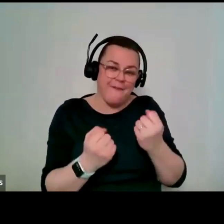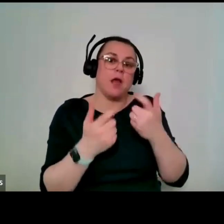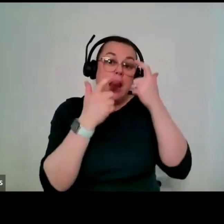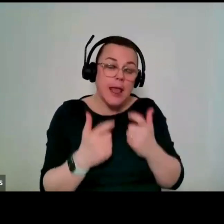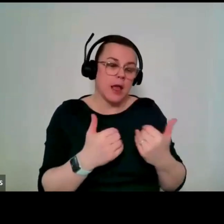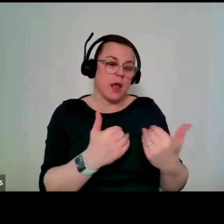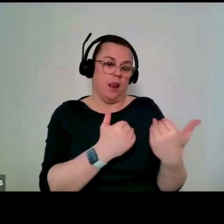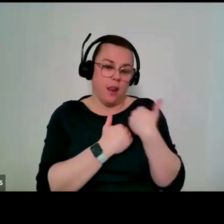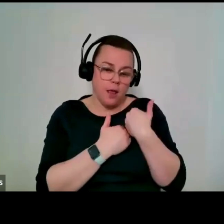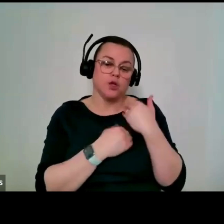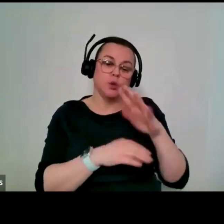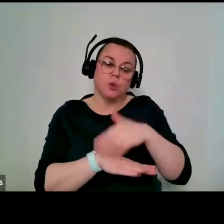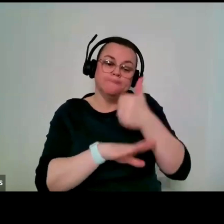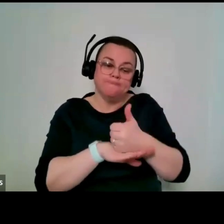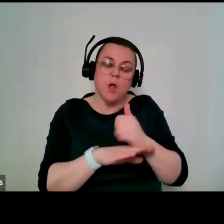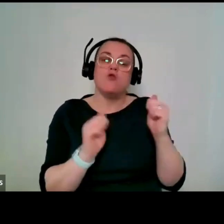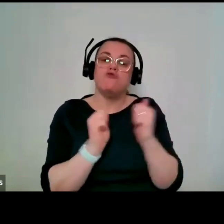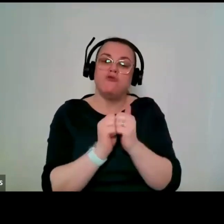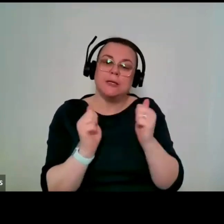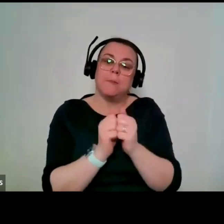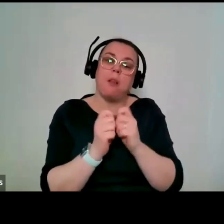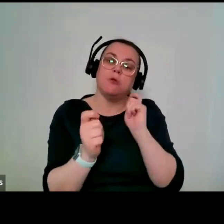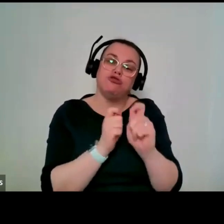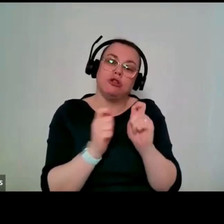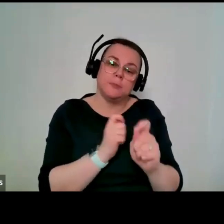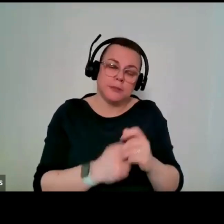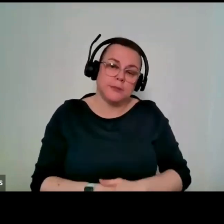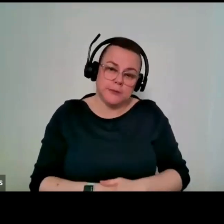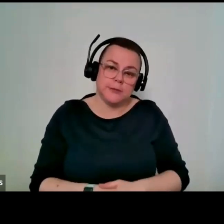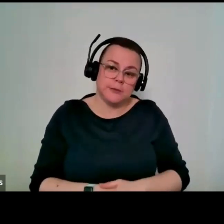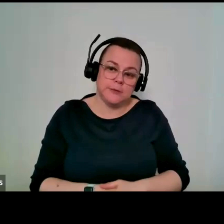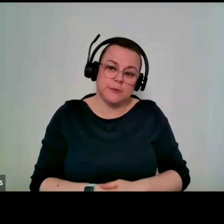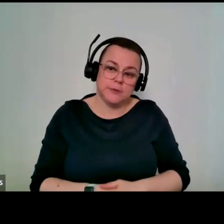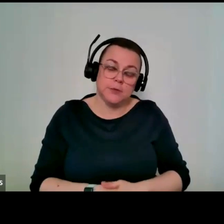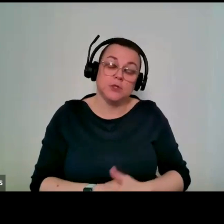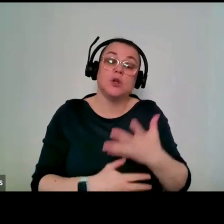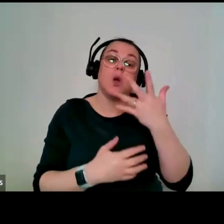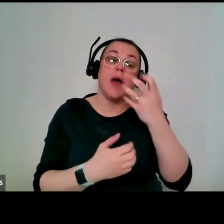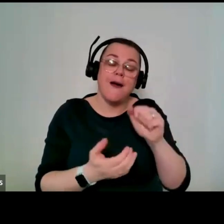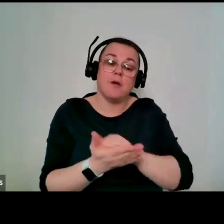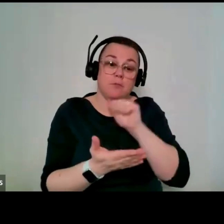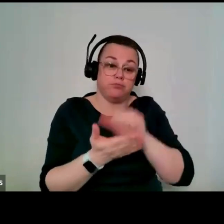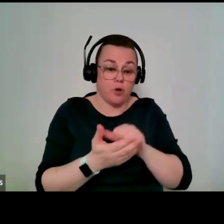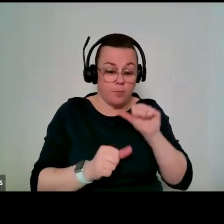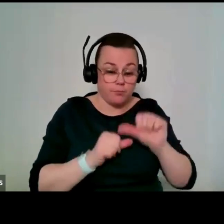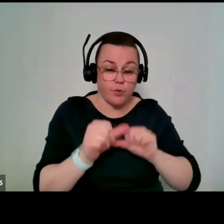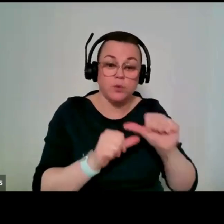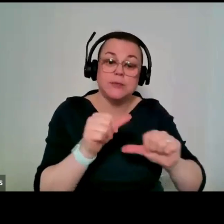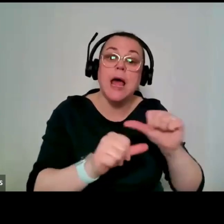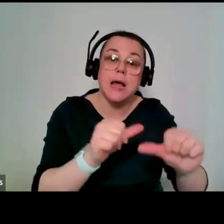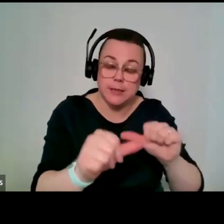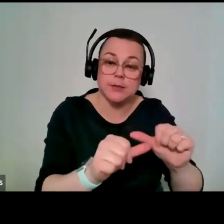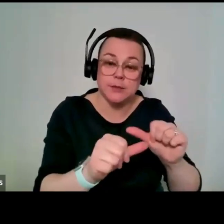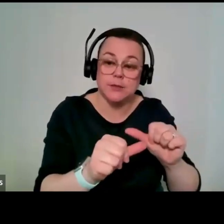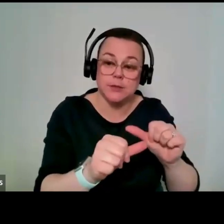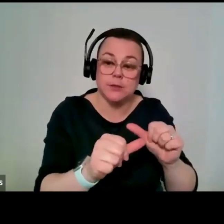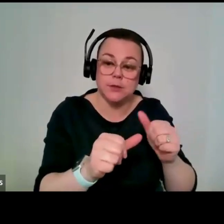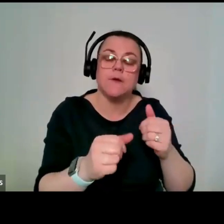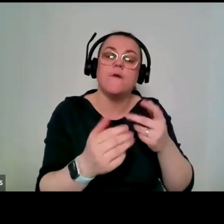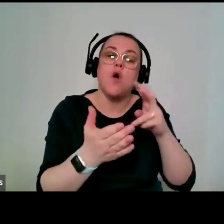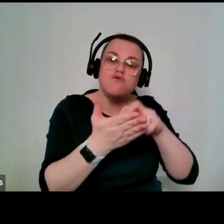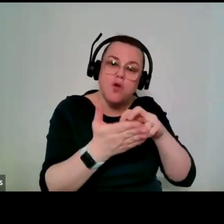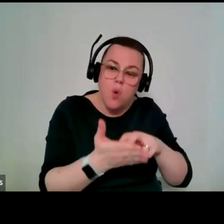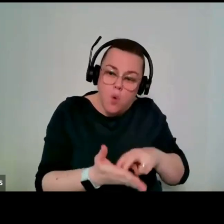with readable workplace adjustment. To have a proper process in place for recording and